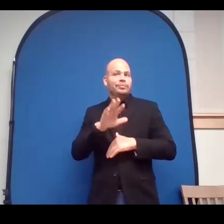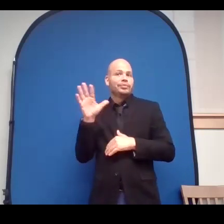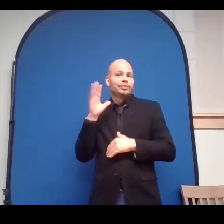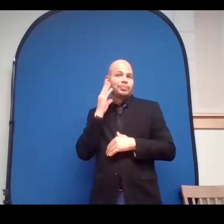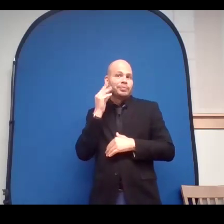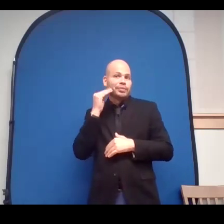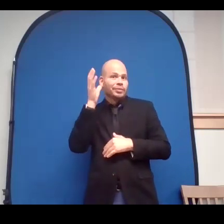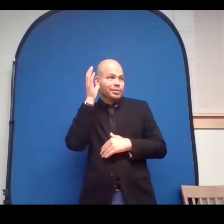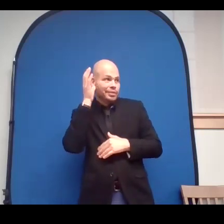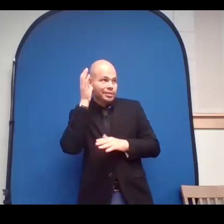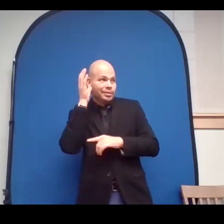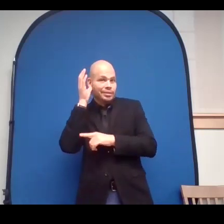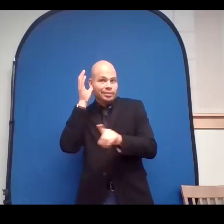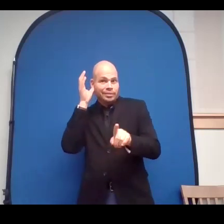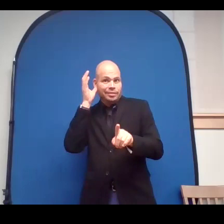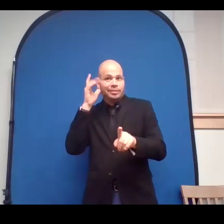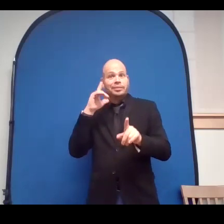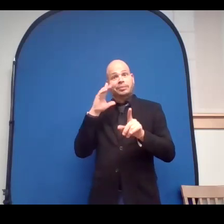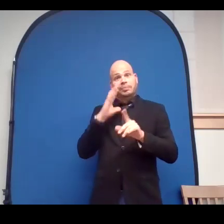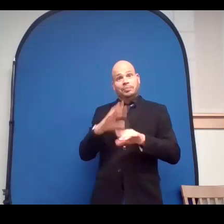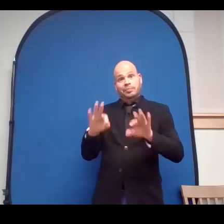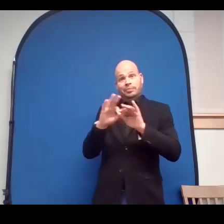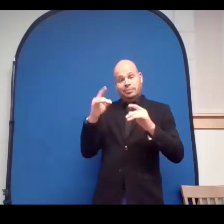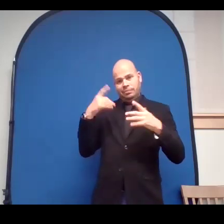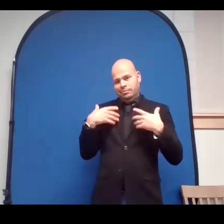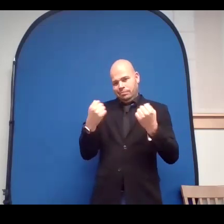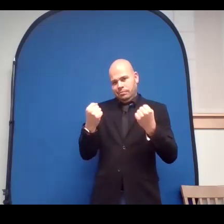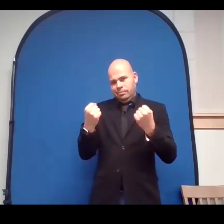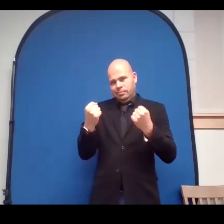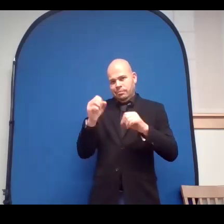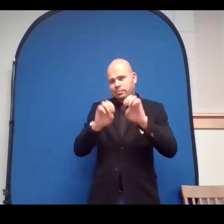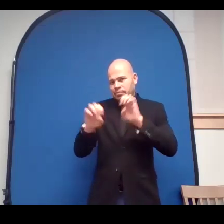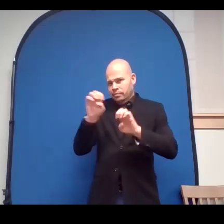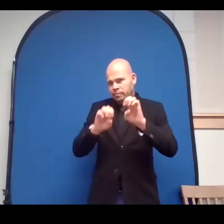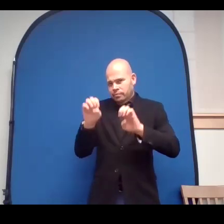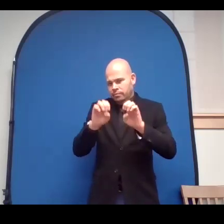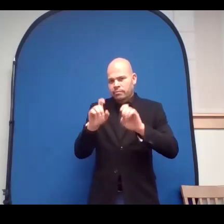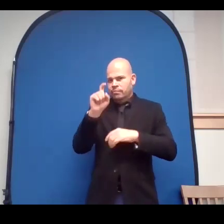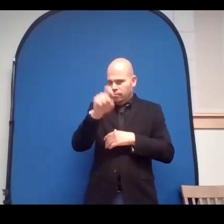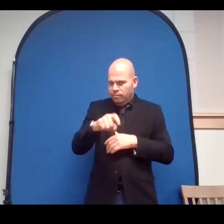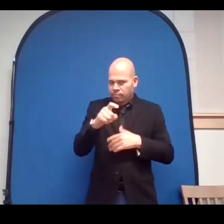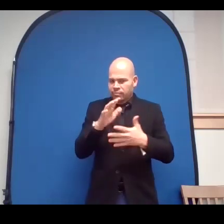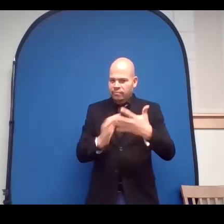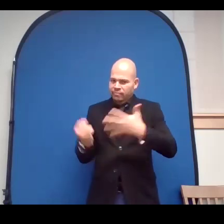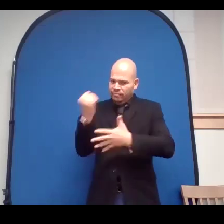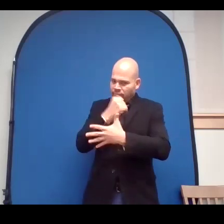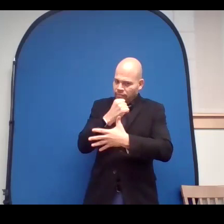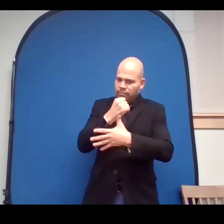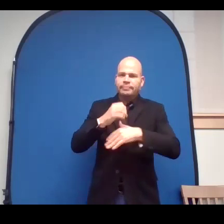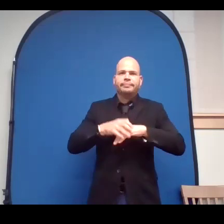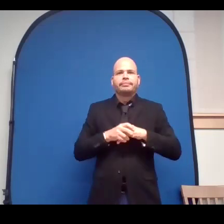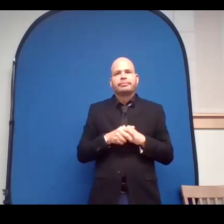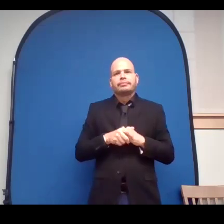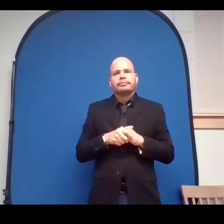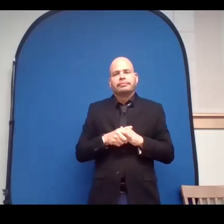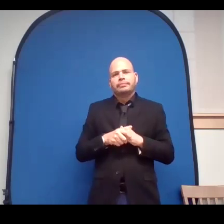behavioral health evaluation was necessary, and stated that, yes, I would like to go forward with that. And they proceeded to, as First Sergeant